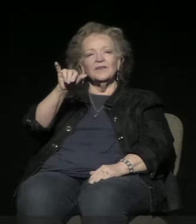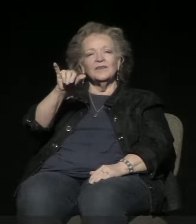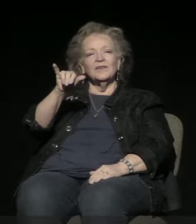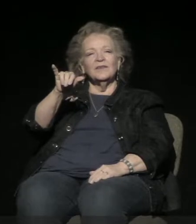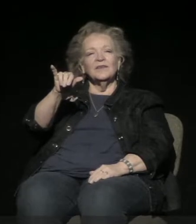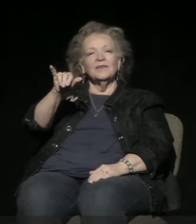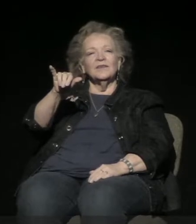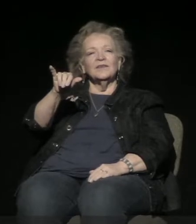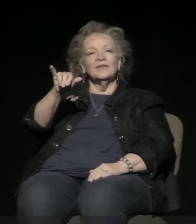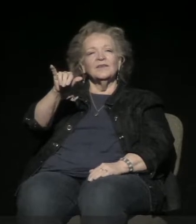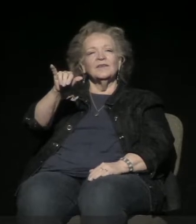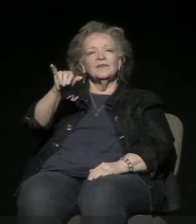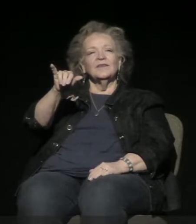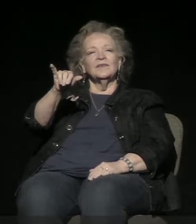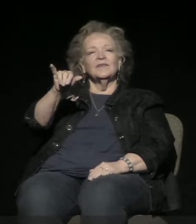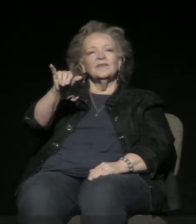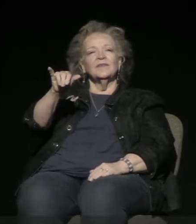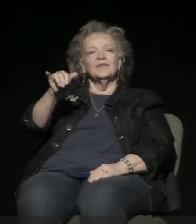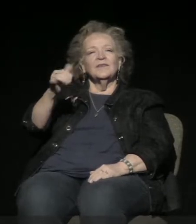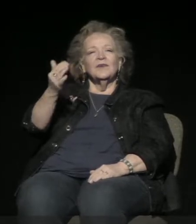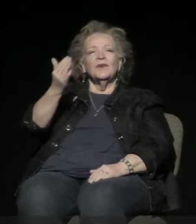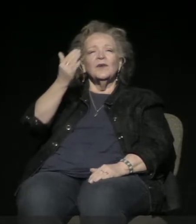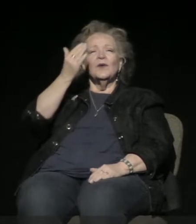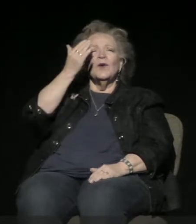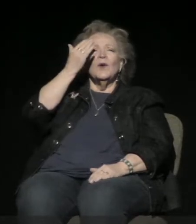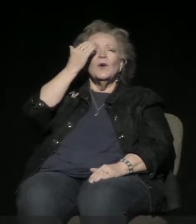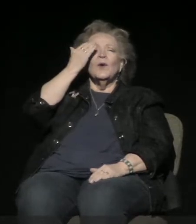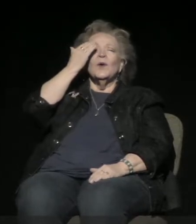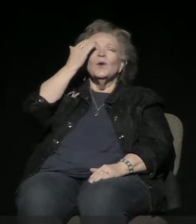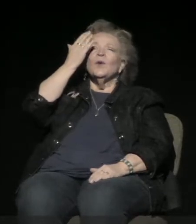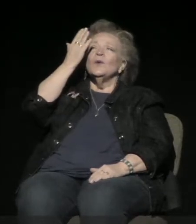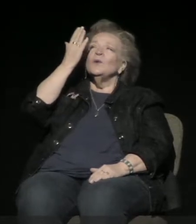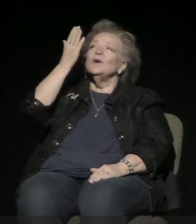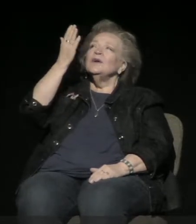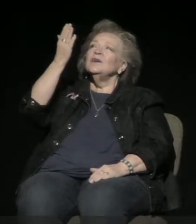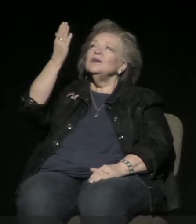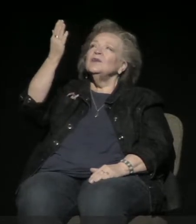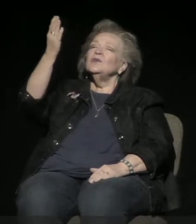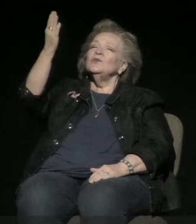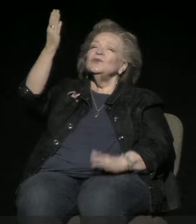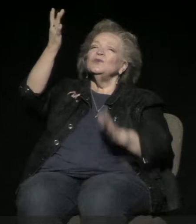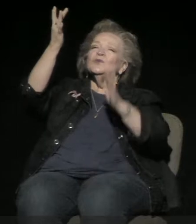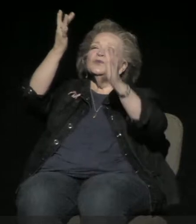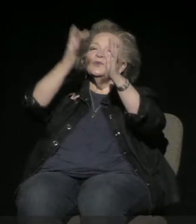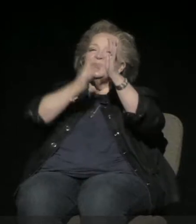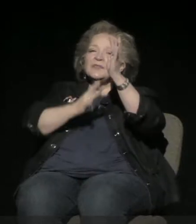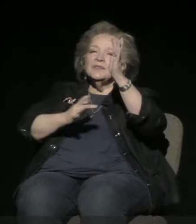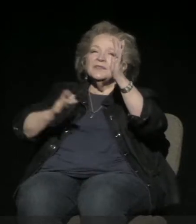We Knowing You Knowing You Knowing